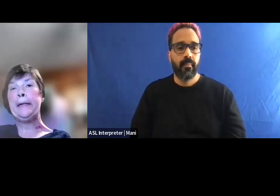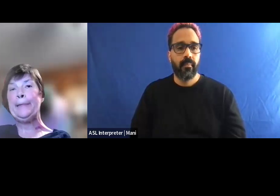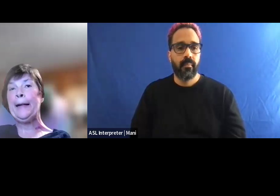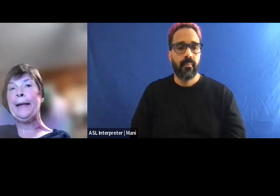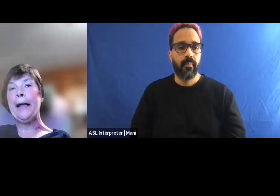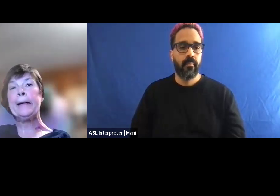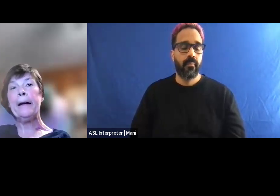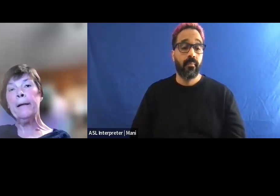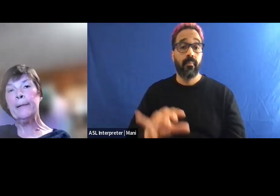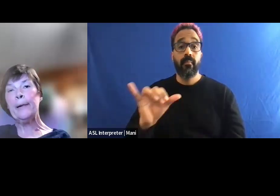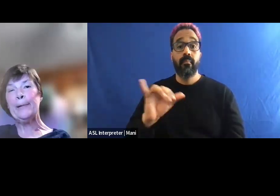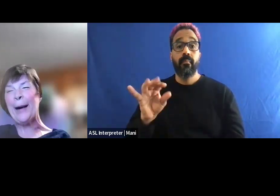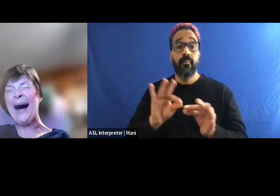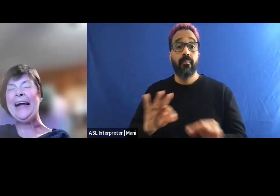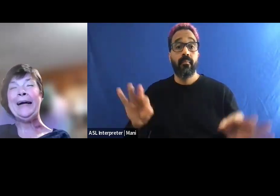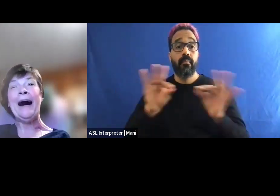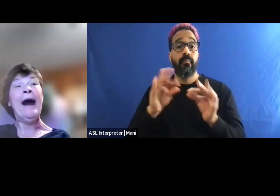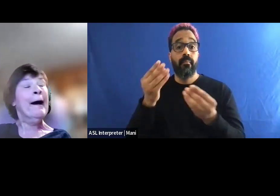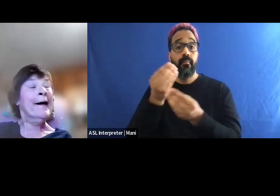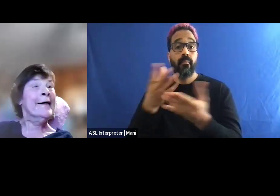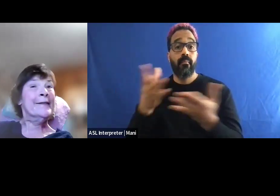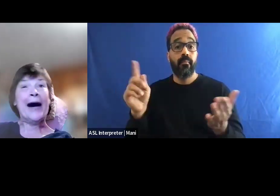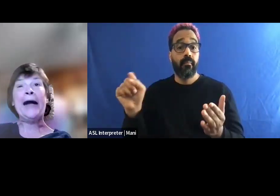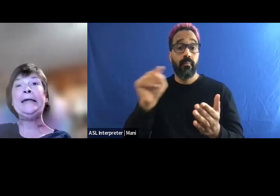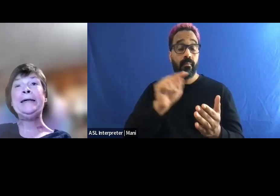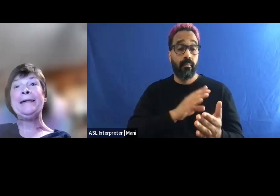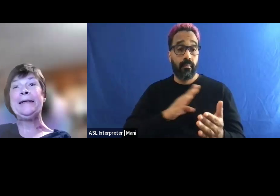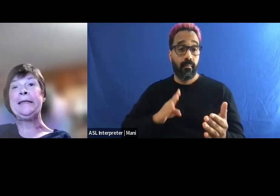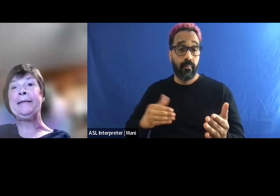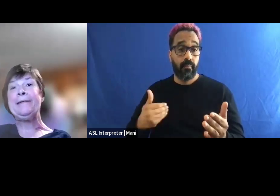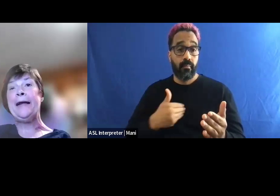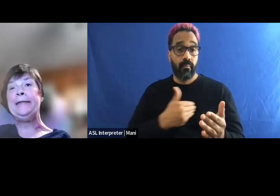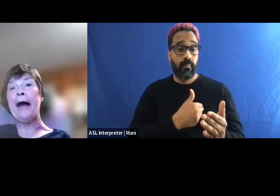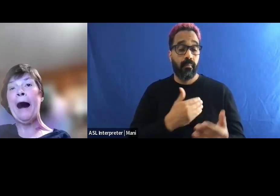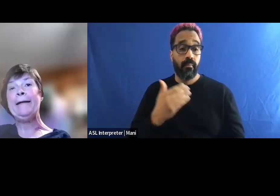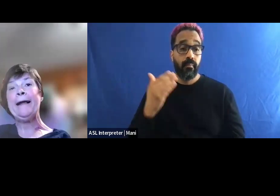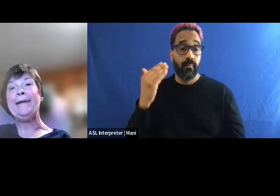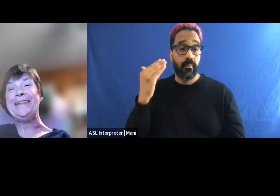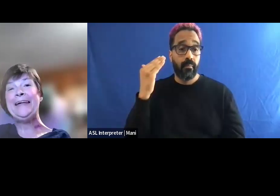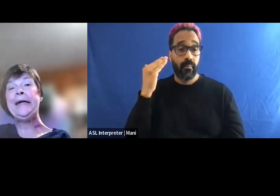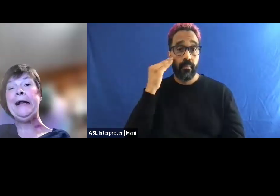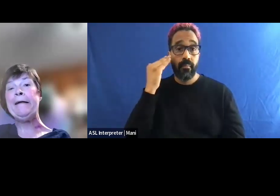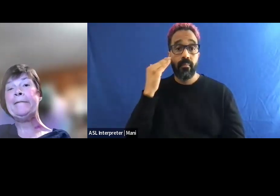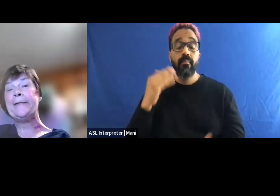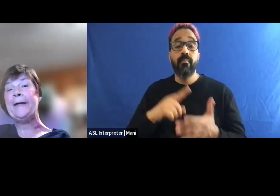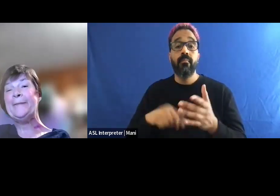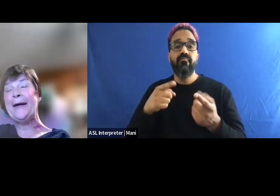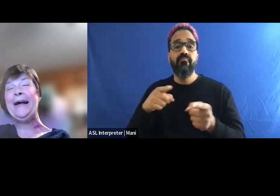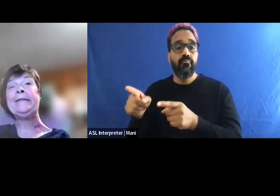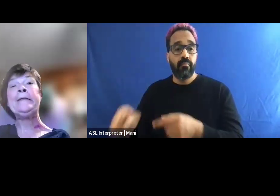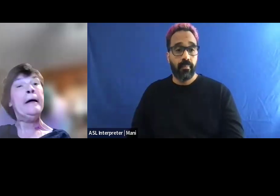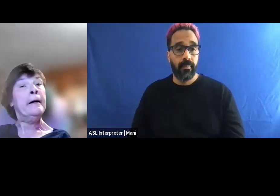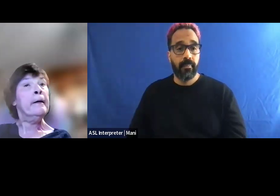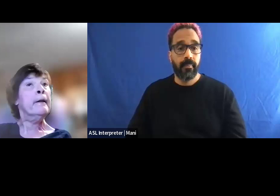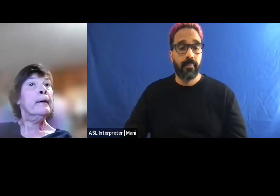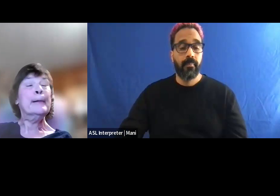you're gonna be like, oh, well, why do we spend all that money in